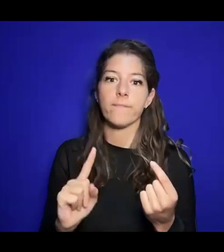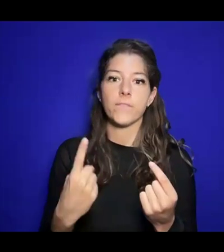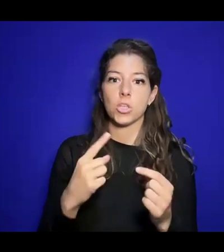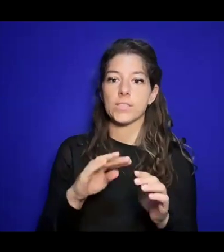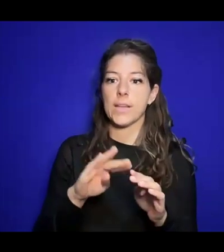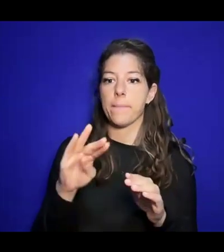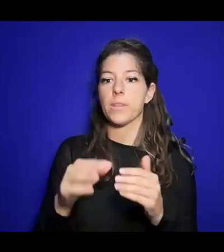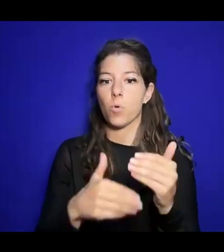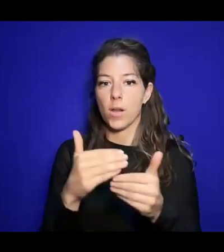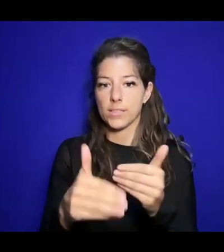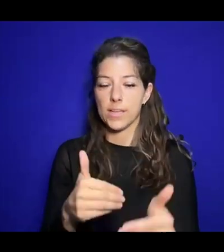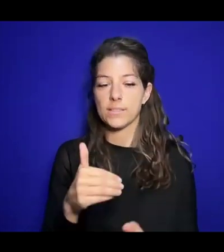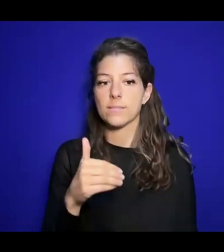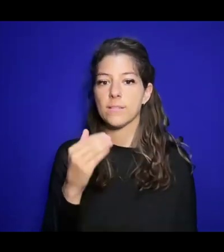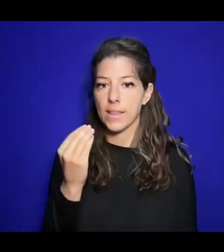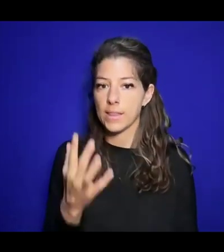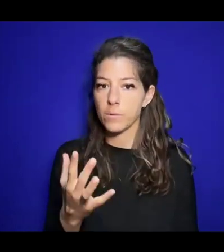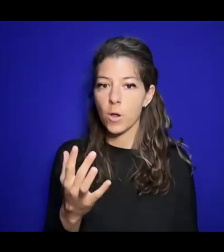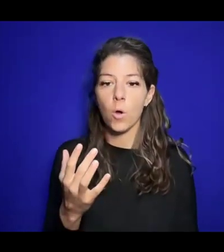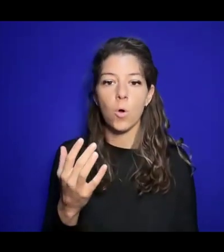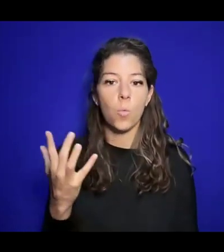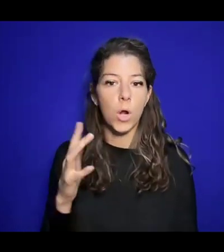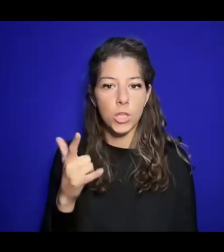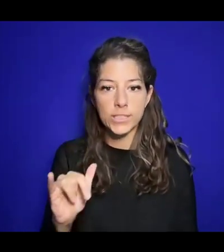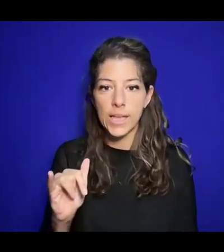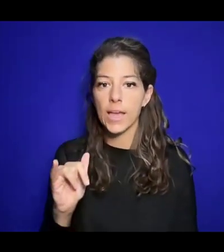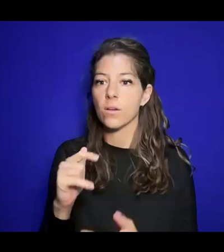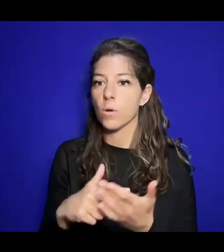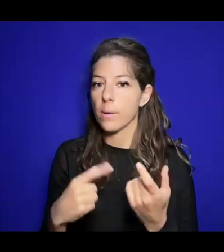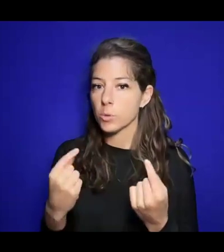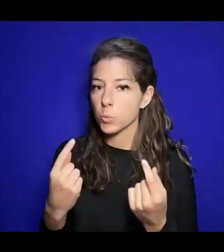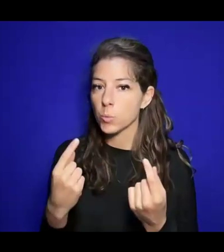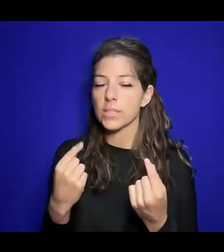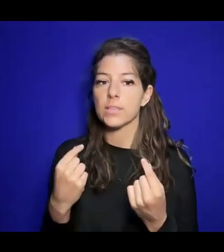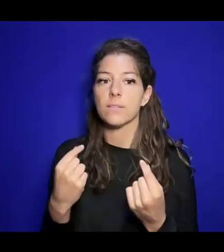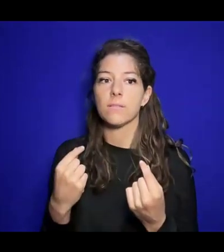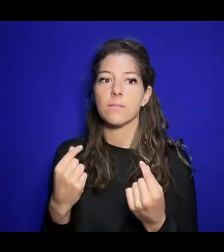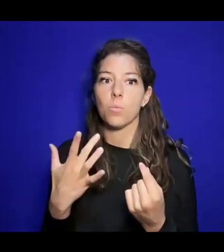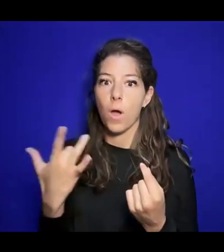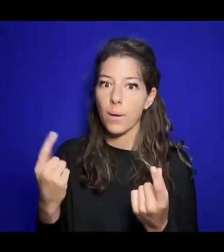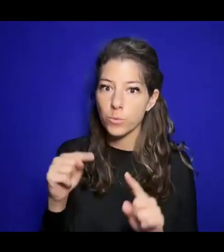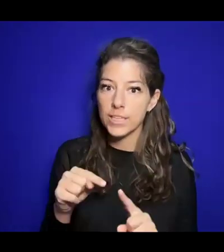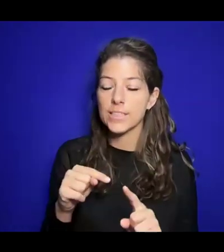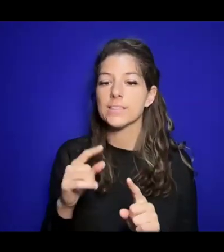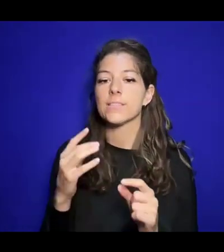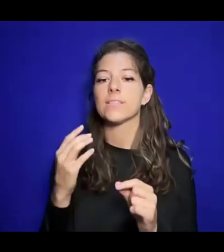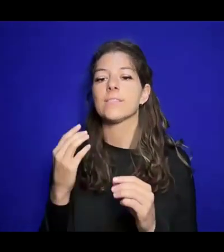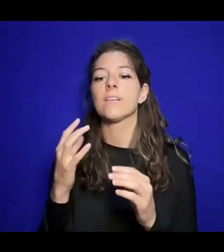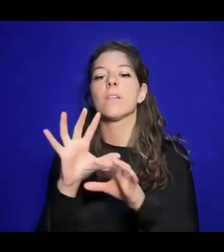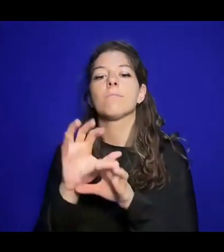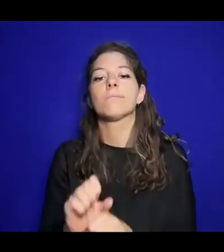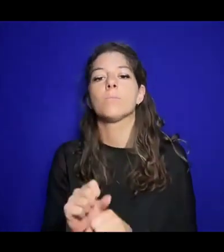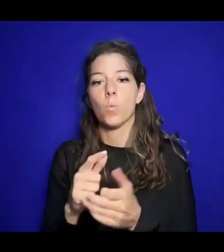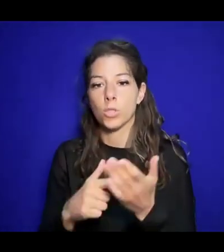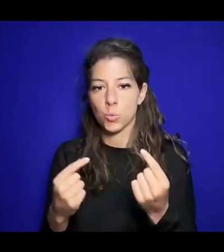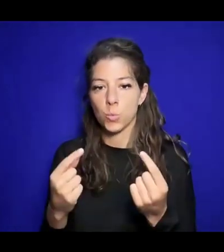in the process. Let them know what everything looks like. This is what I'm doing it. This is why I'm doing it. Get them accustomed to what it is you're